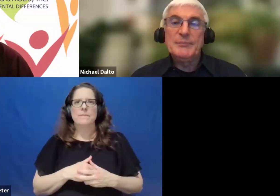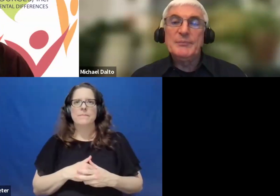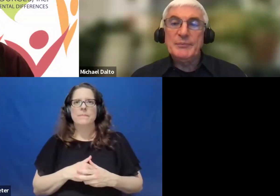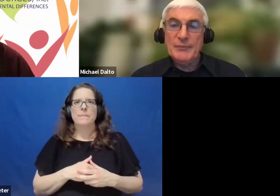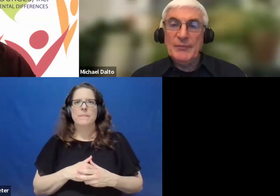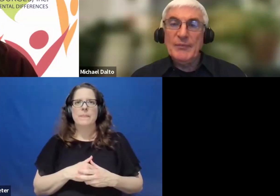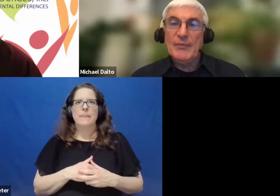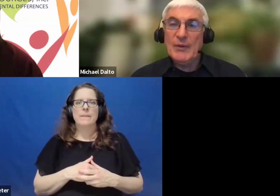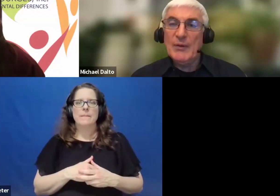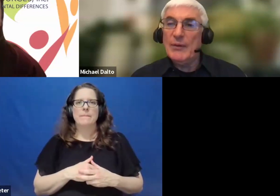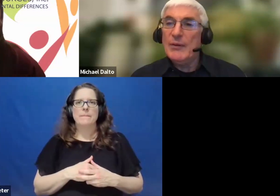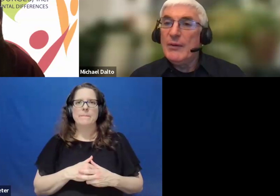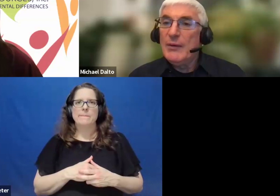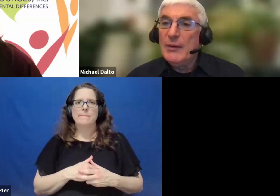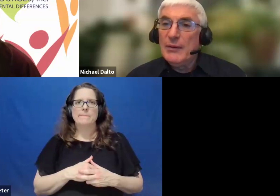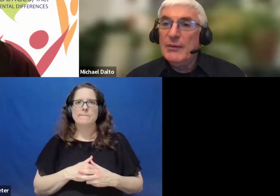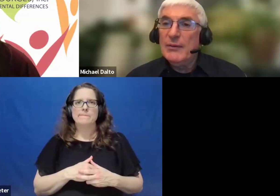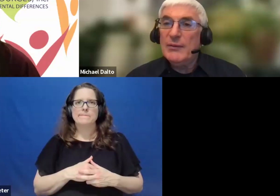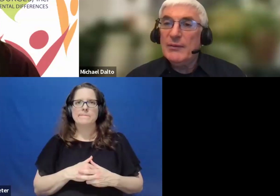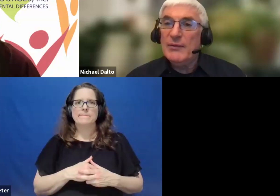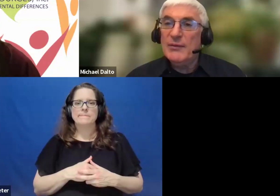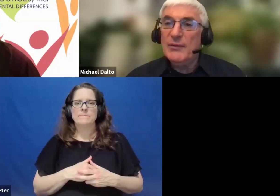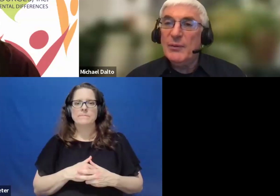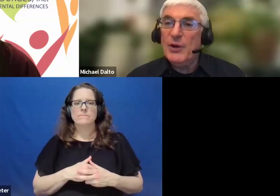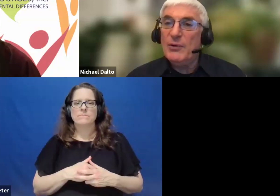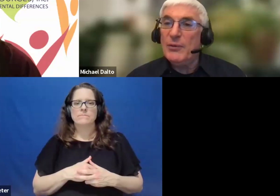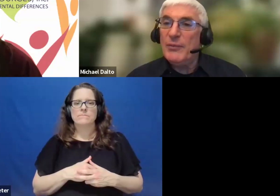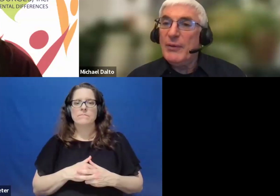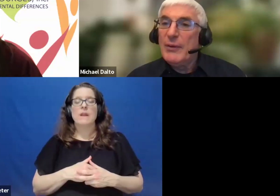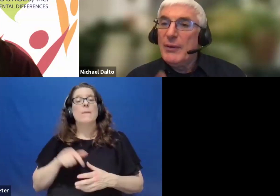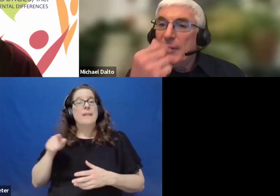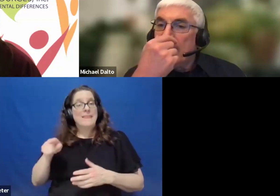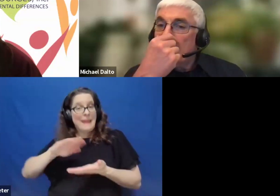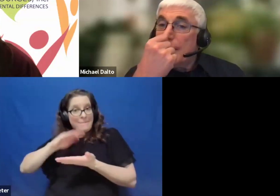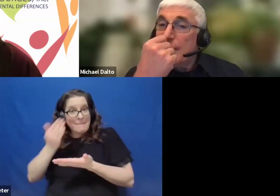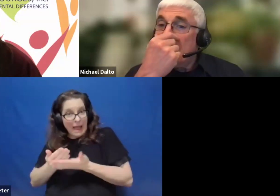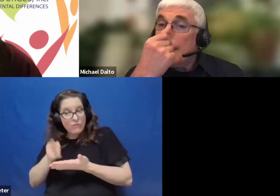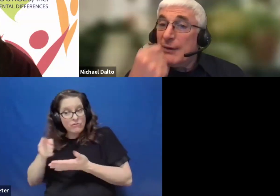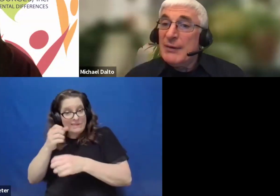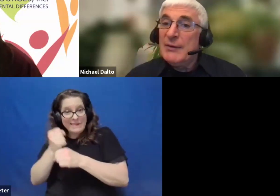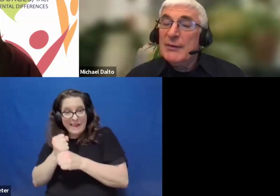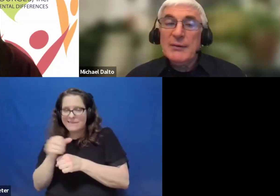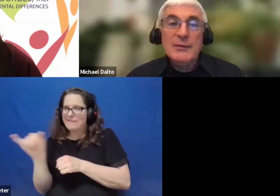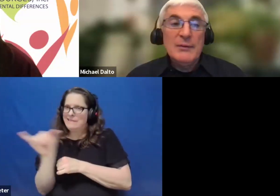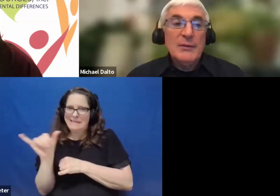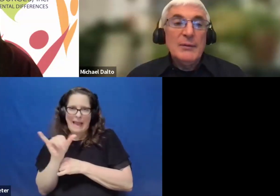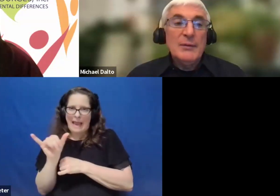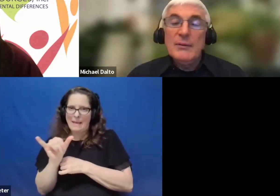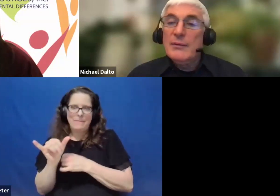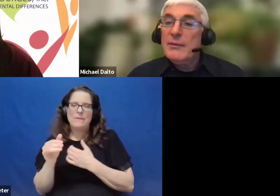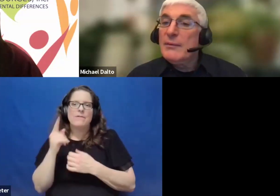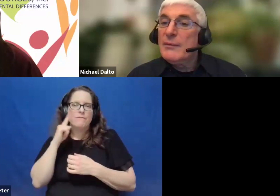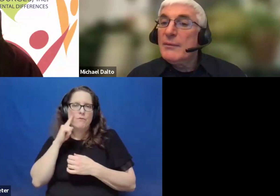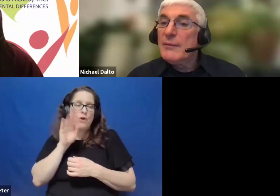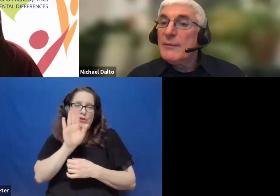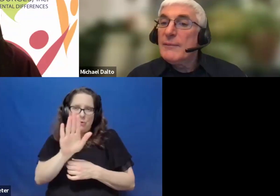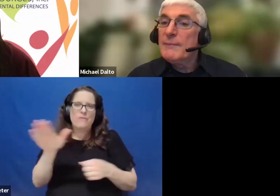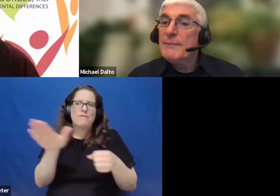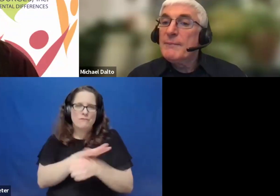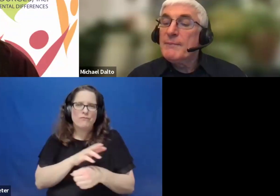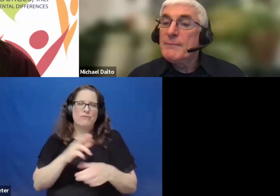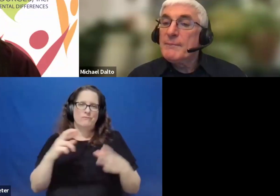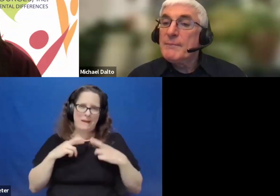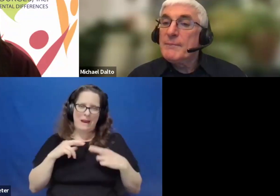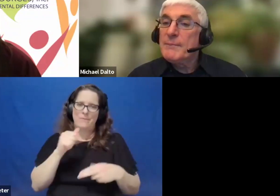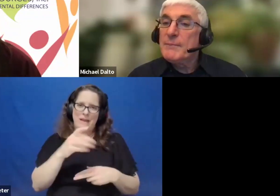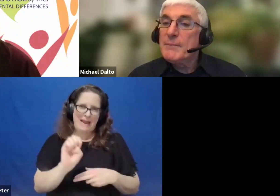Thank you very much for this information. You're welcome. Great. All right, so we